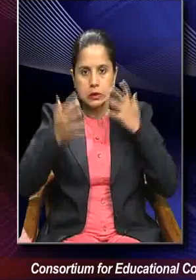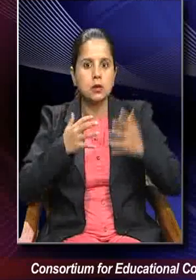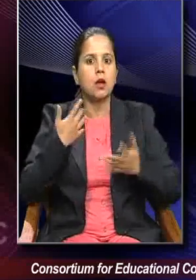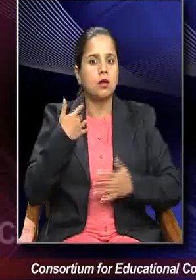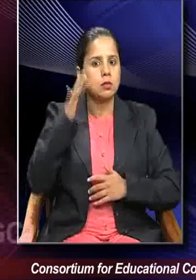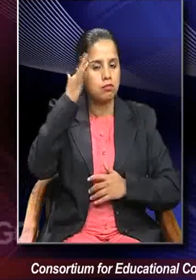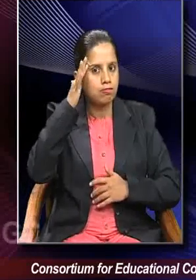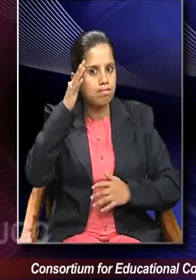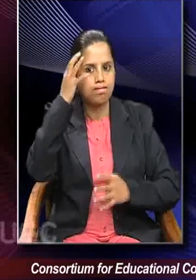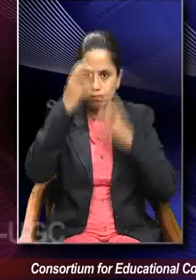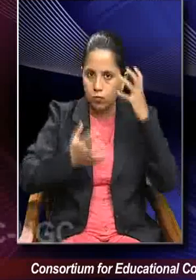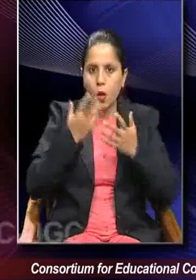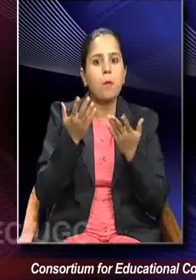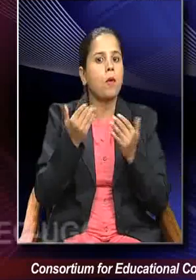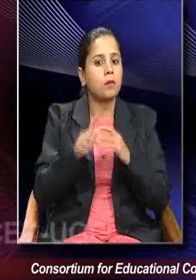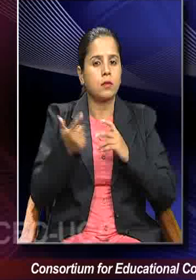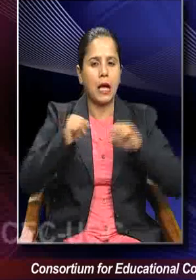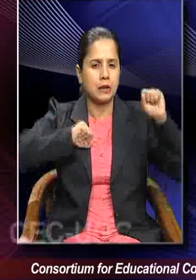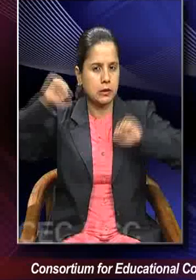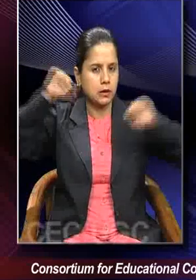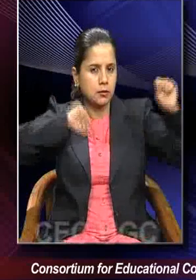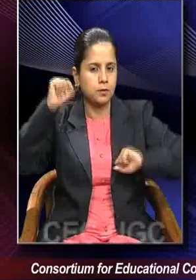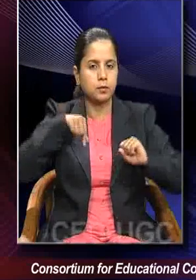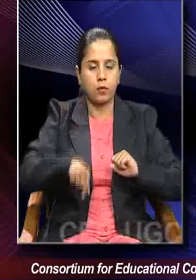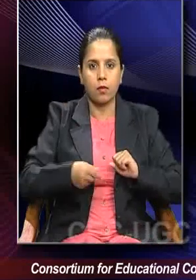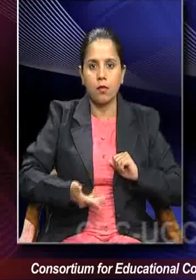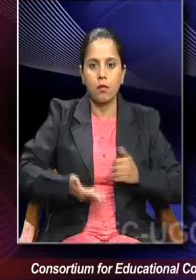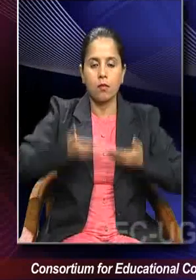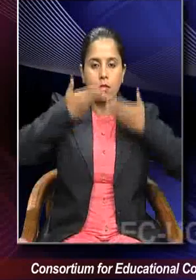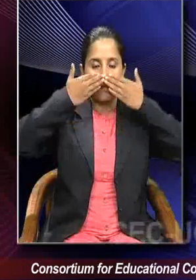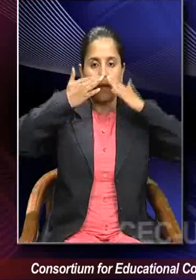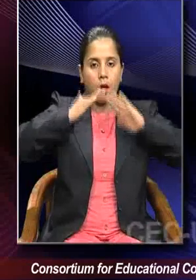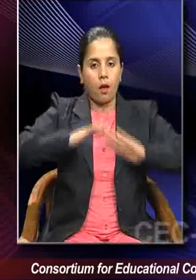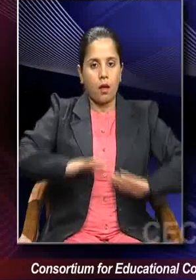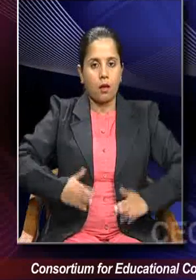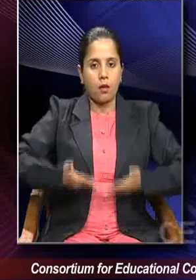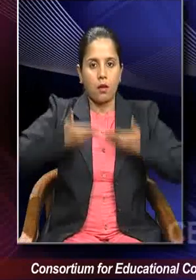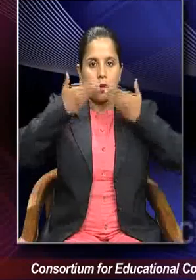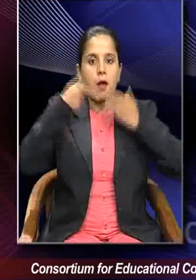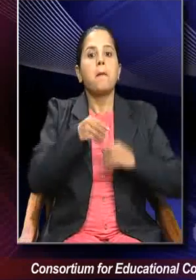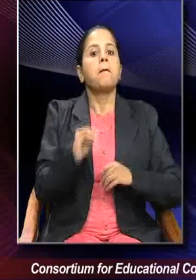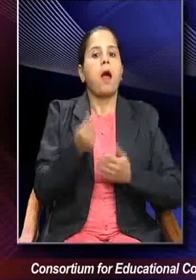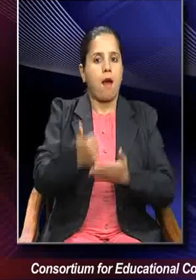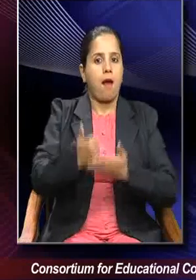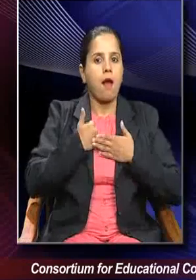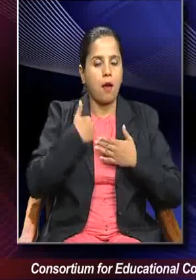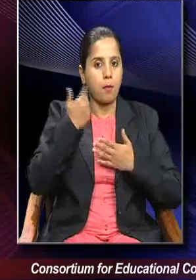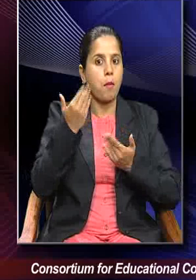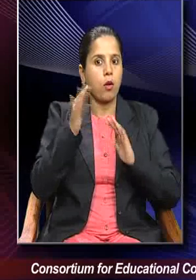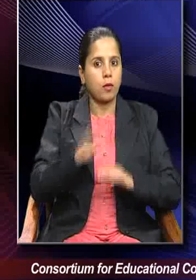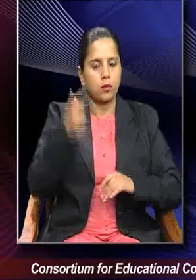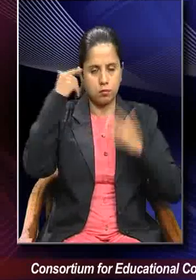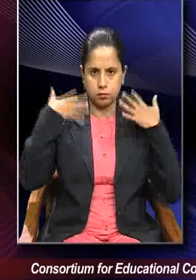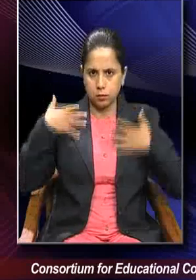worry. Exercises that deepen the breathing can help combat this by triggering the